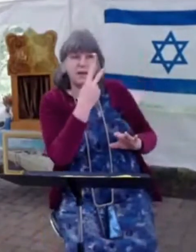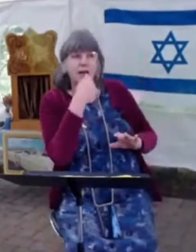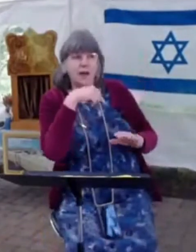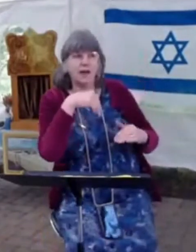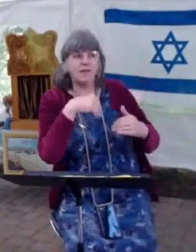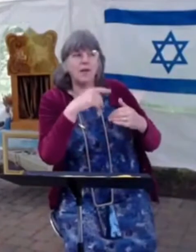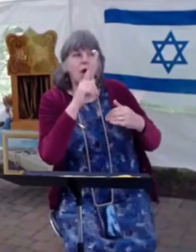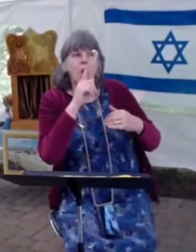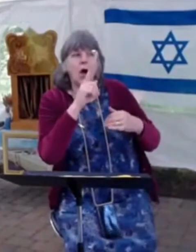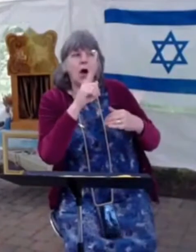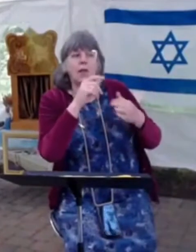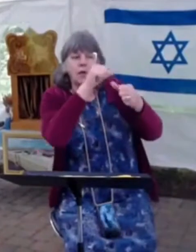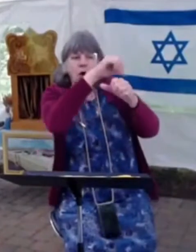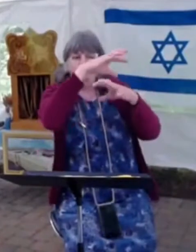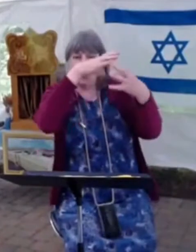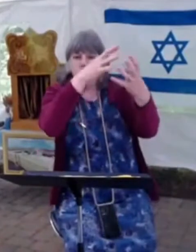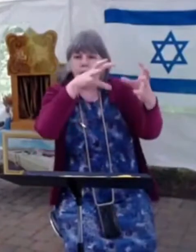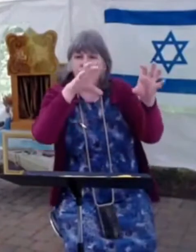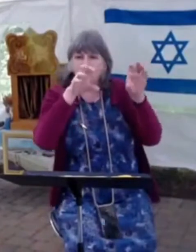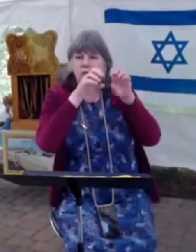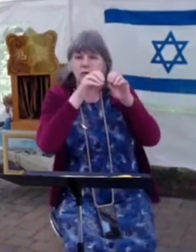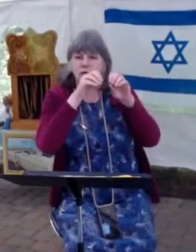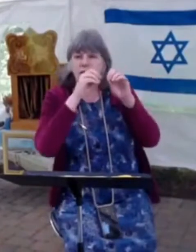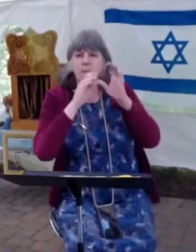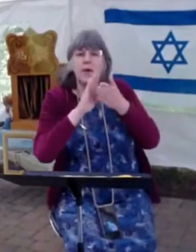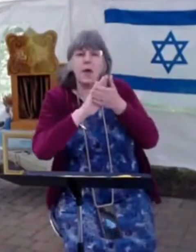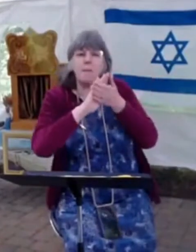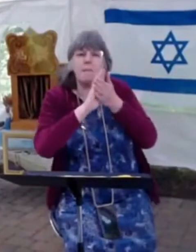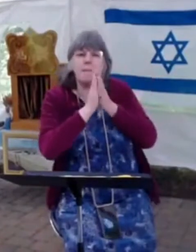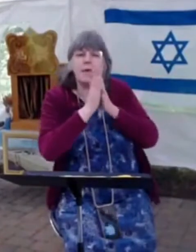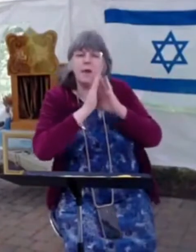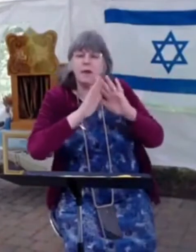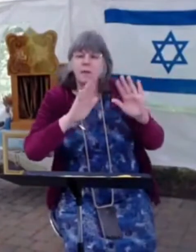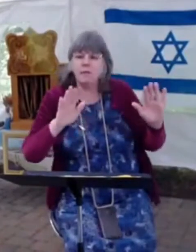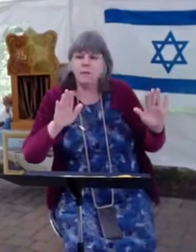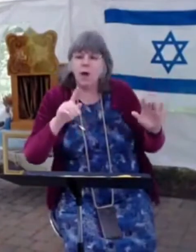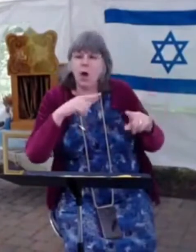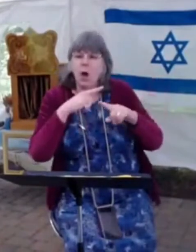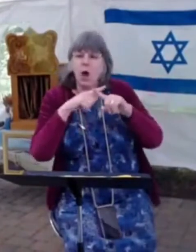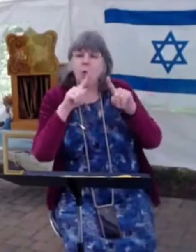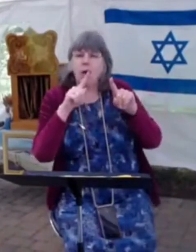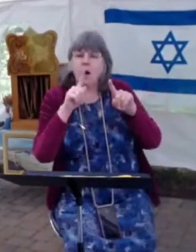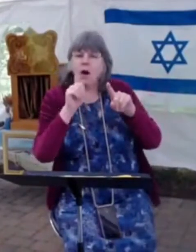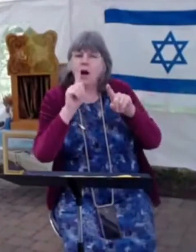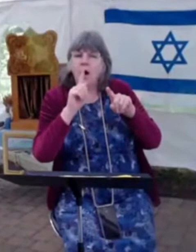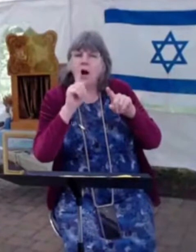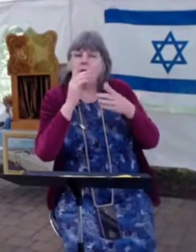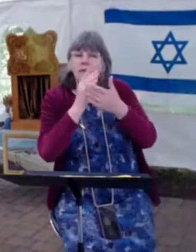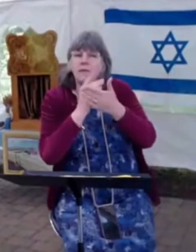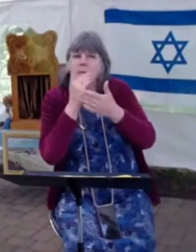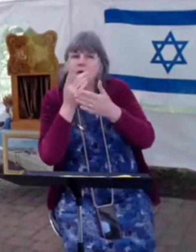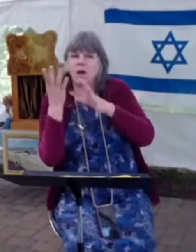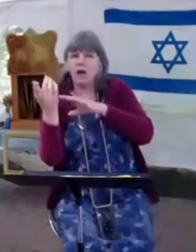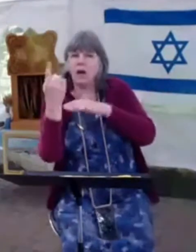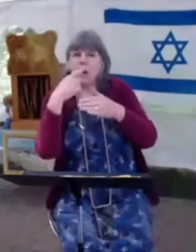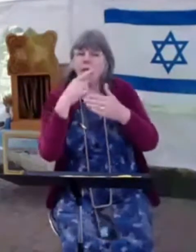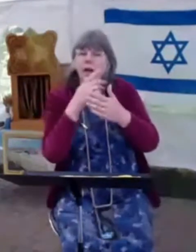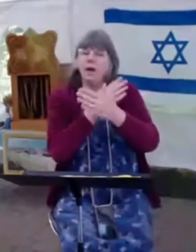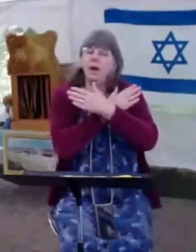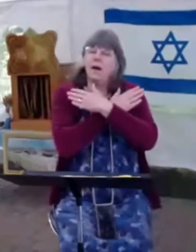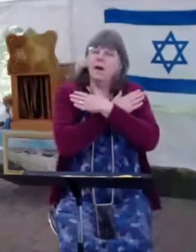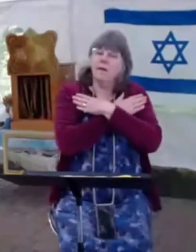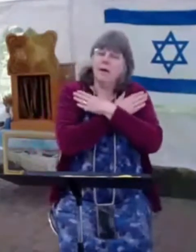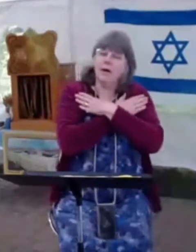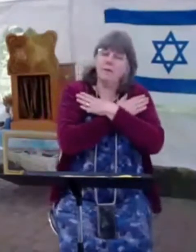the weary traveler of this world can come and rest. Rest a while in the